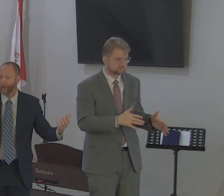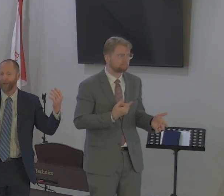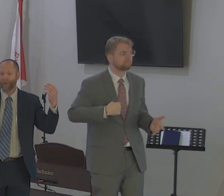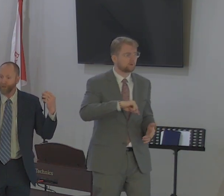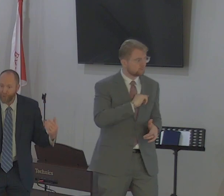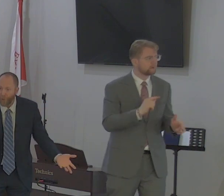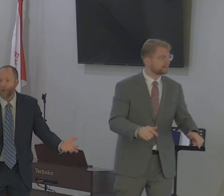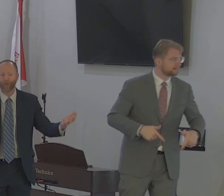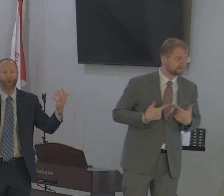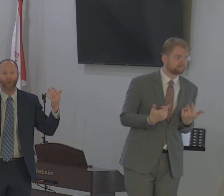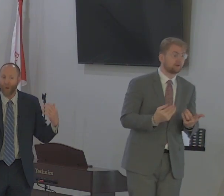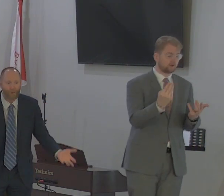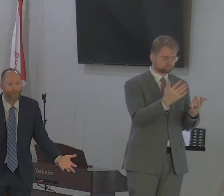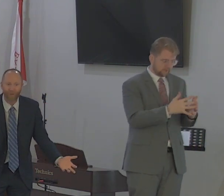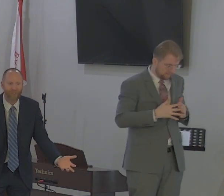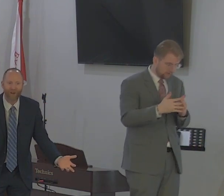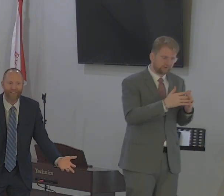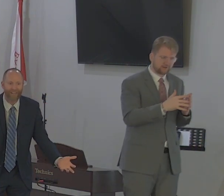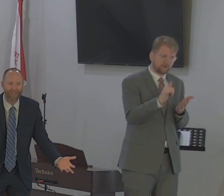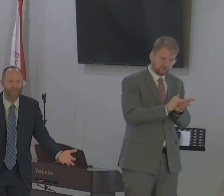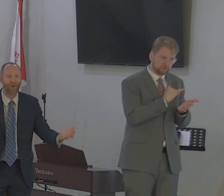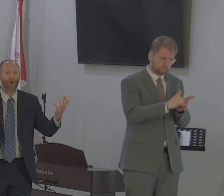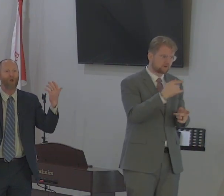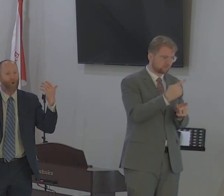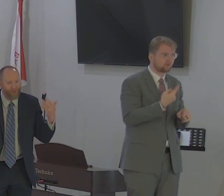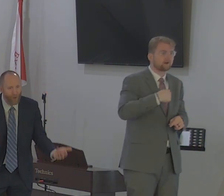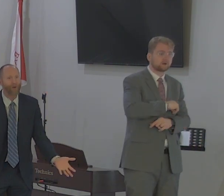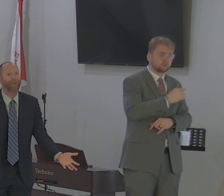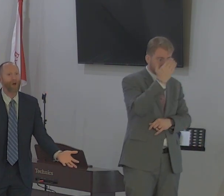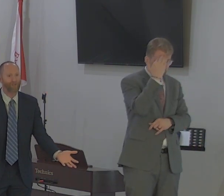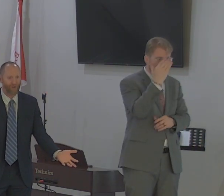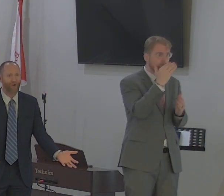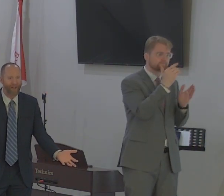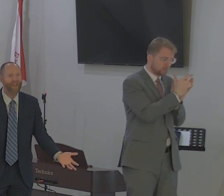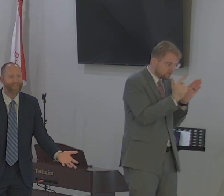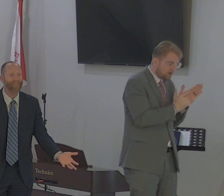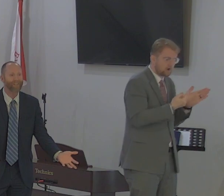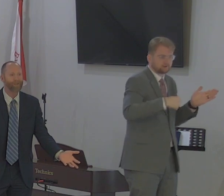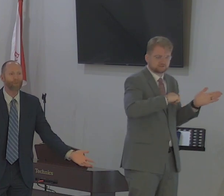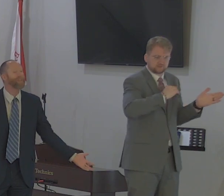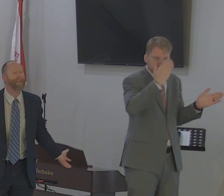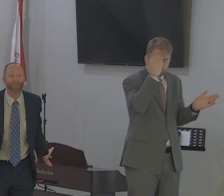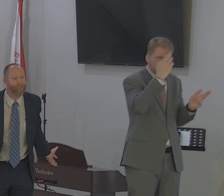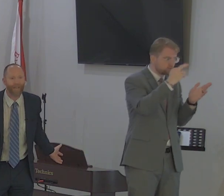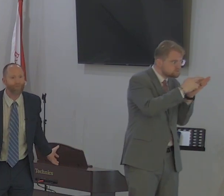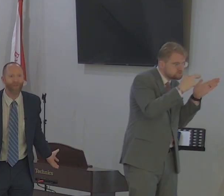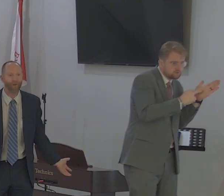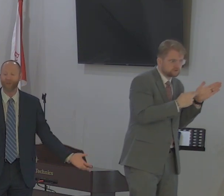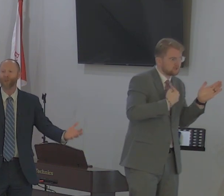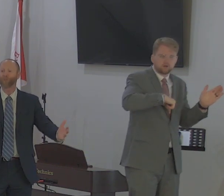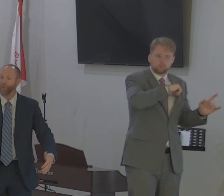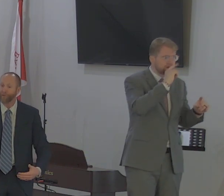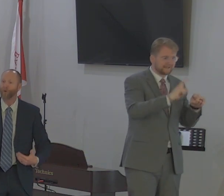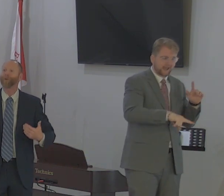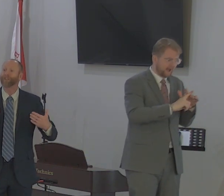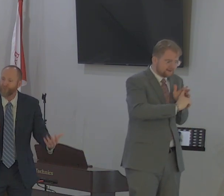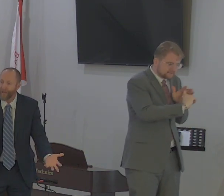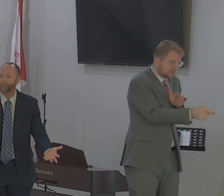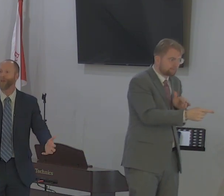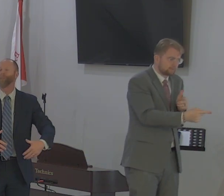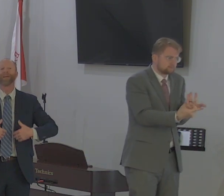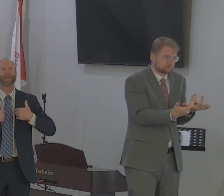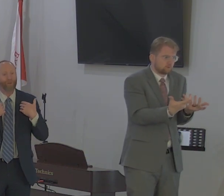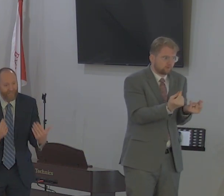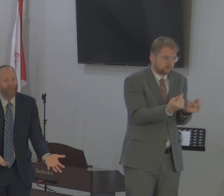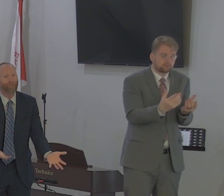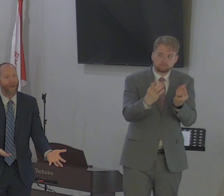America, in New York. We know what rules and regulations are. We know what laws are, right? We can't accept them. So therefore, we accept